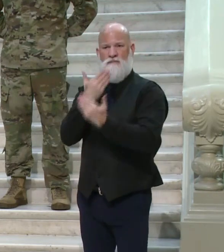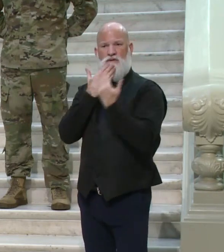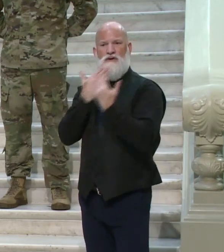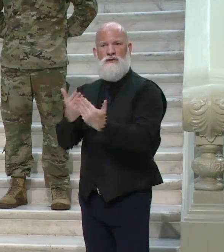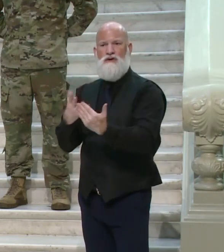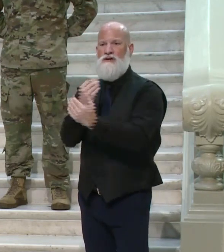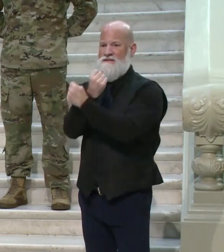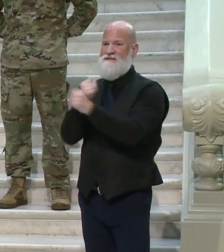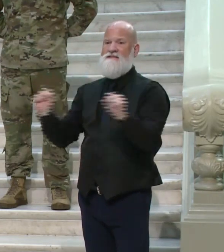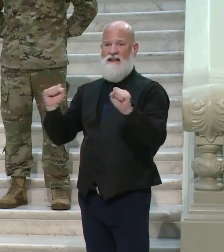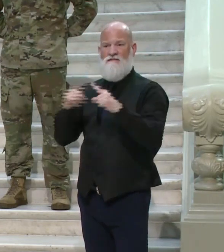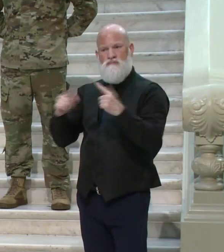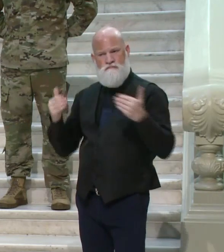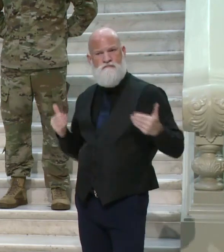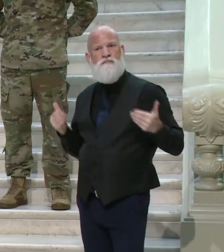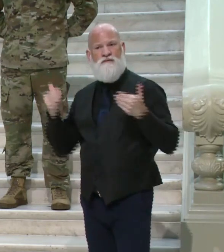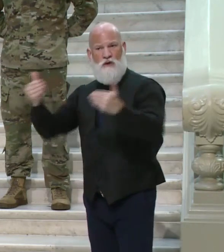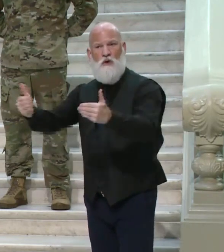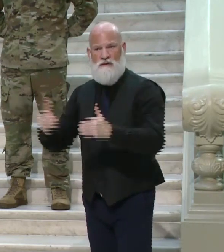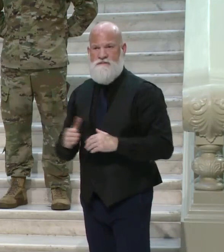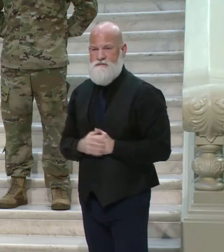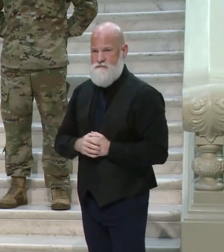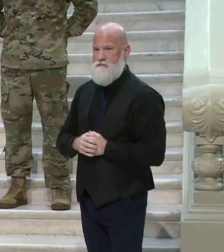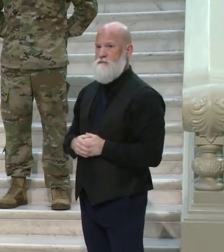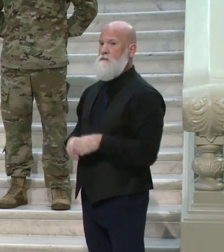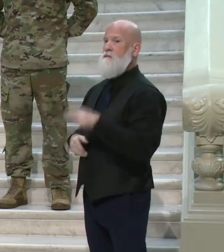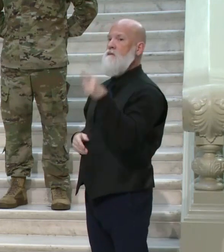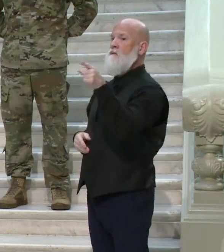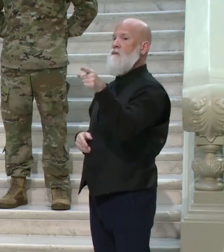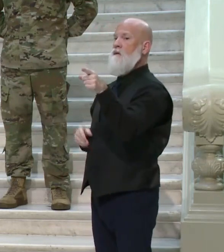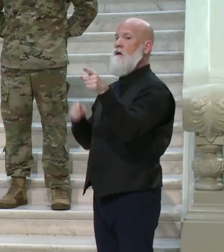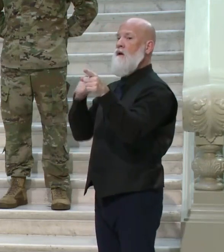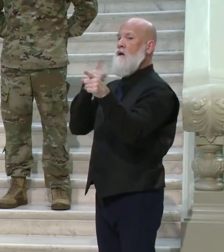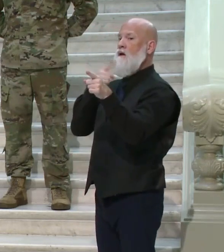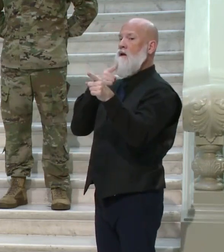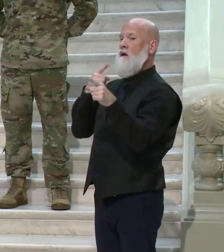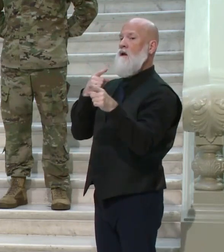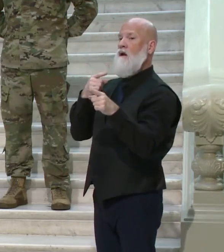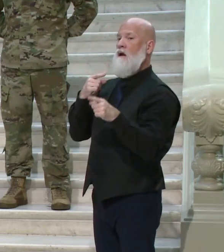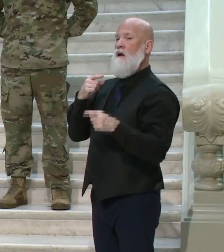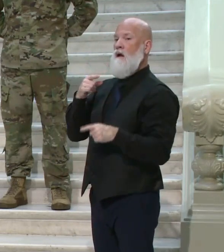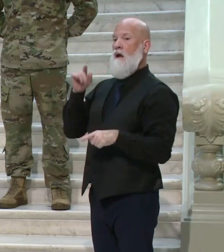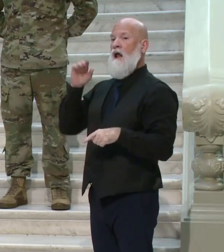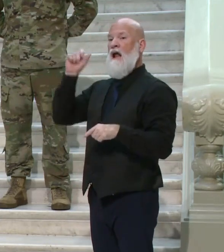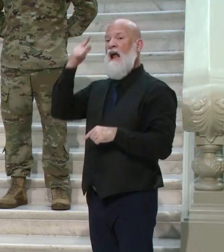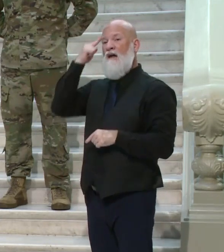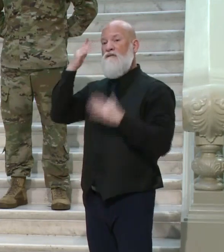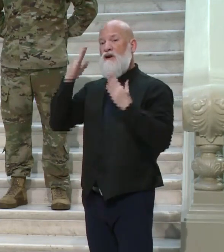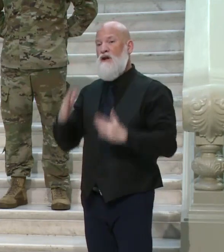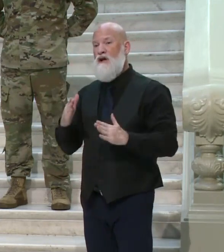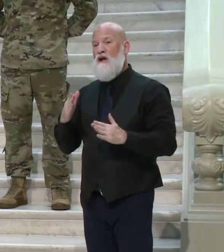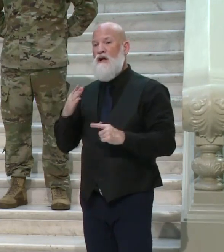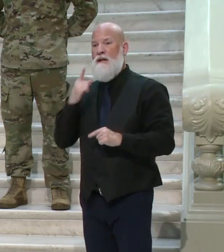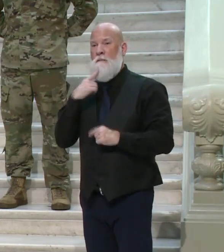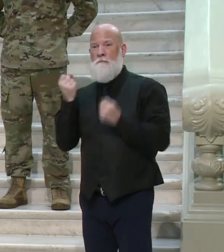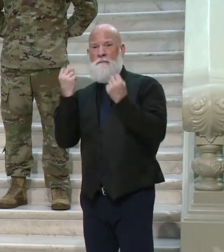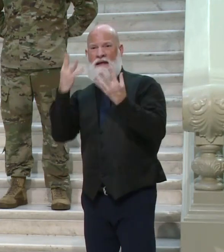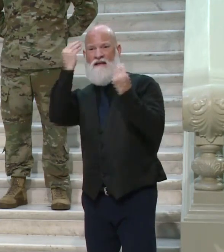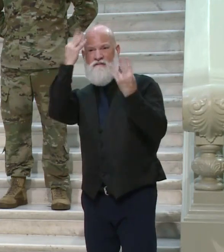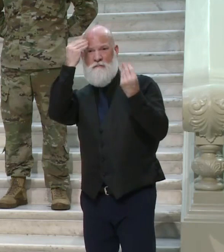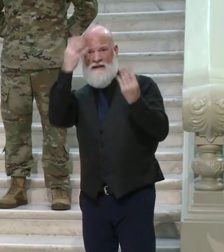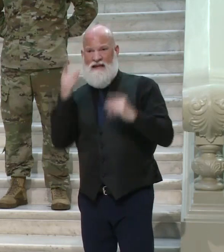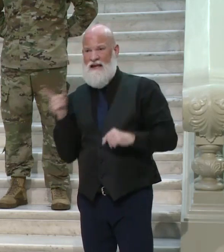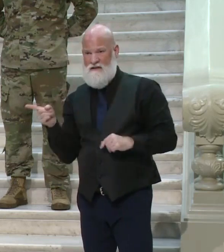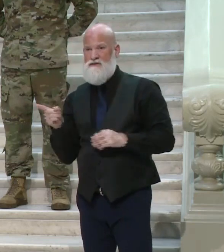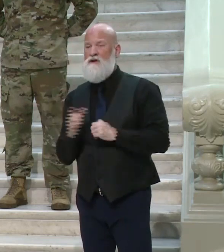considerations that we looked at as well. The governor, is looking at many things, not just the data we have. And I